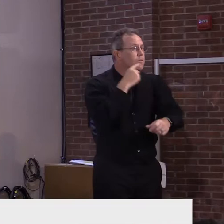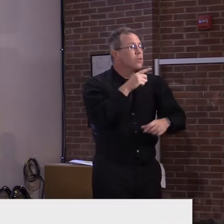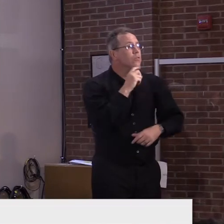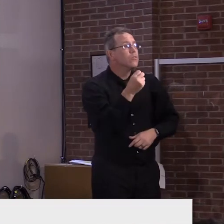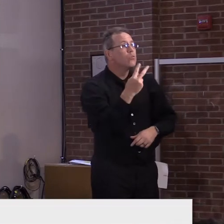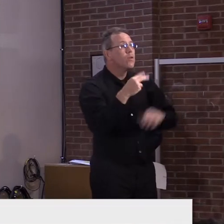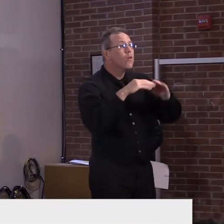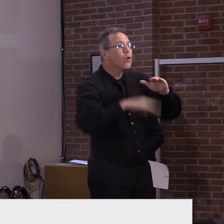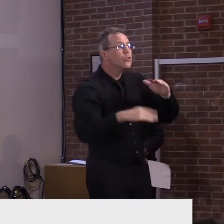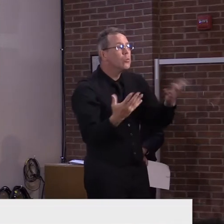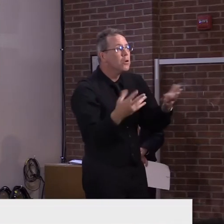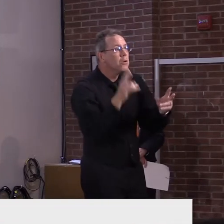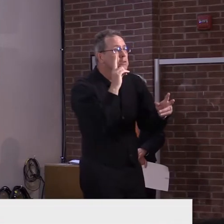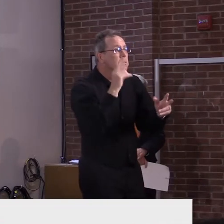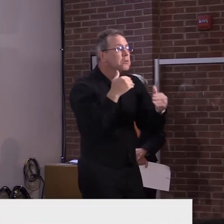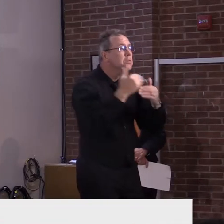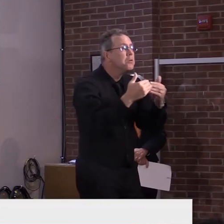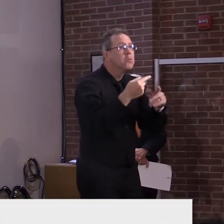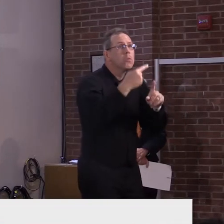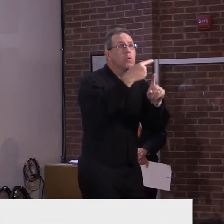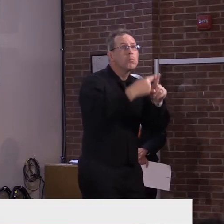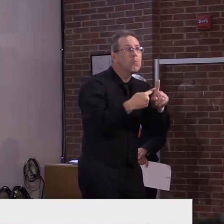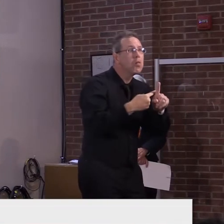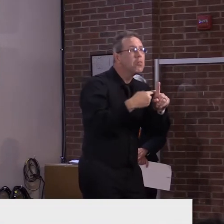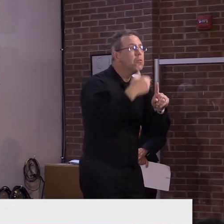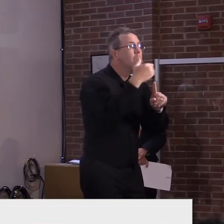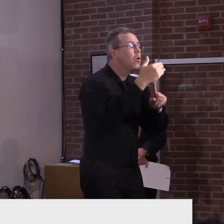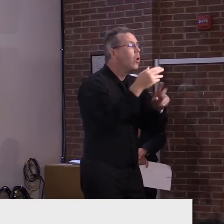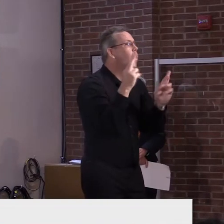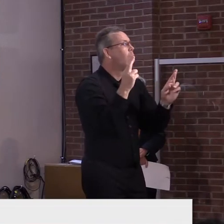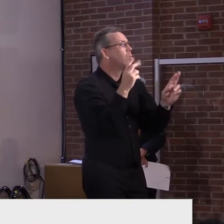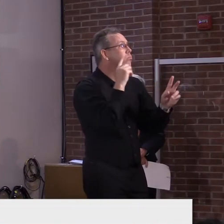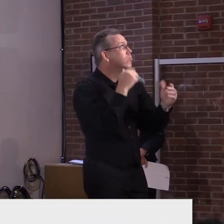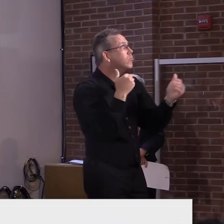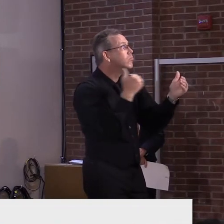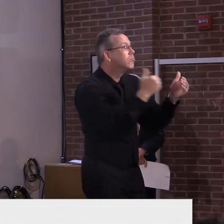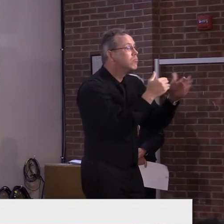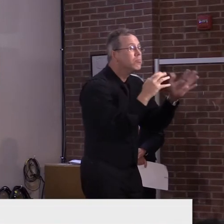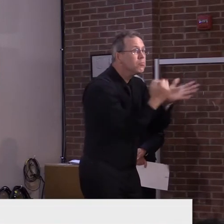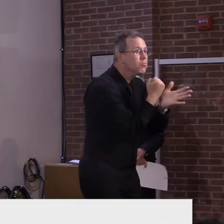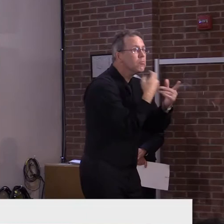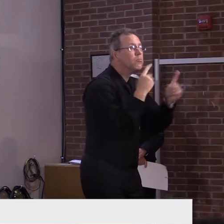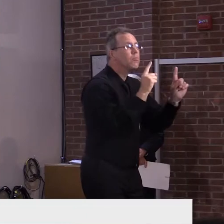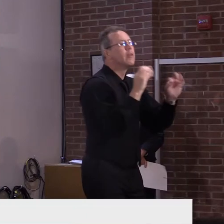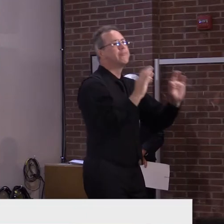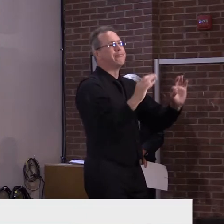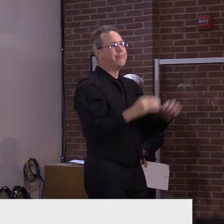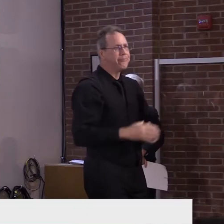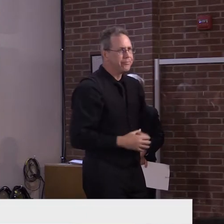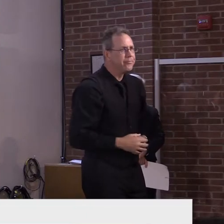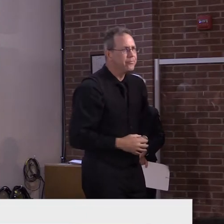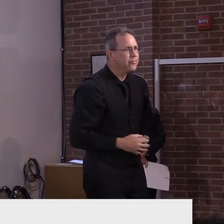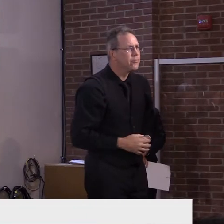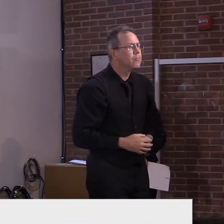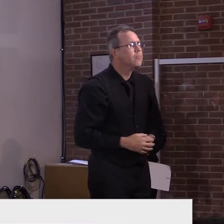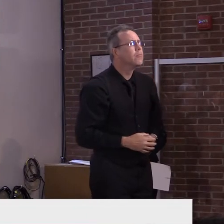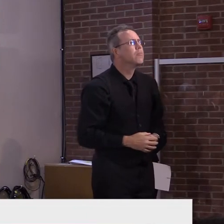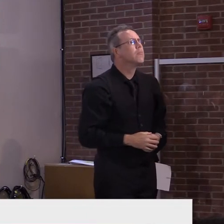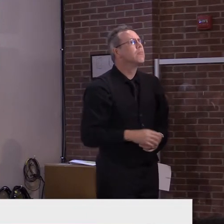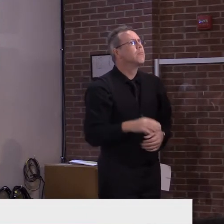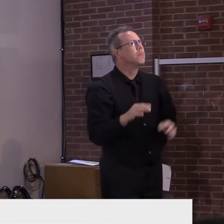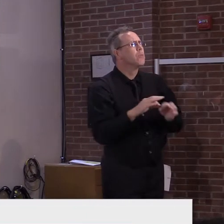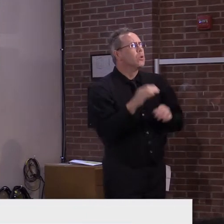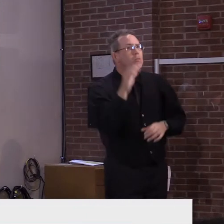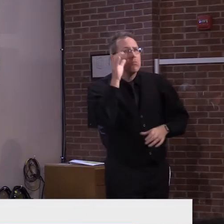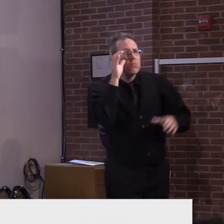month or so. It's important to acknowledge that the medical experts are telling us that COVID-19 is